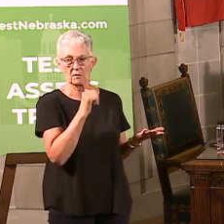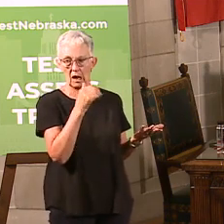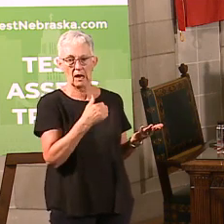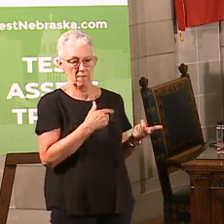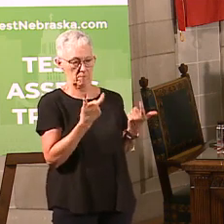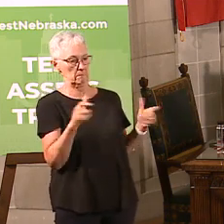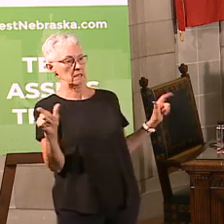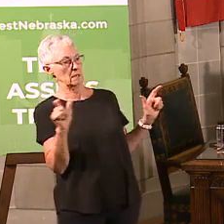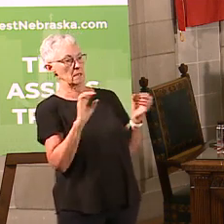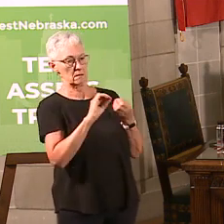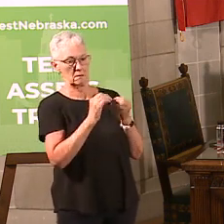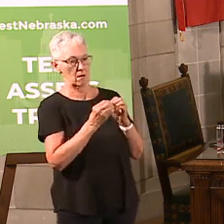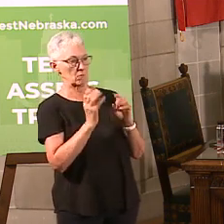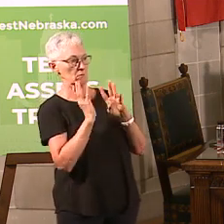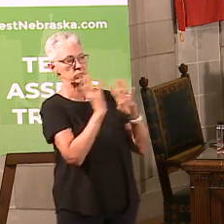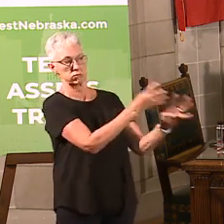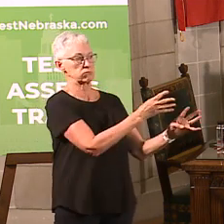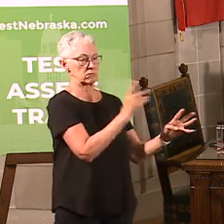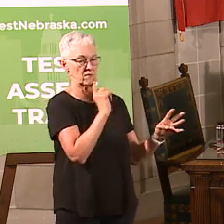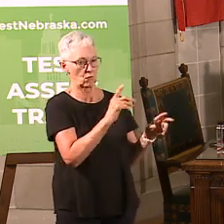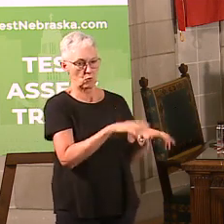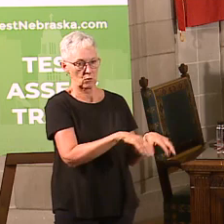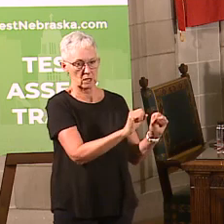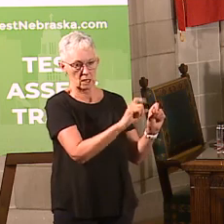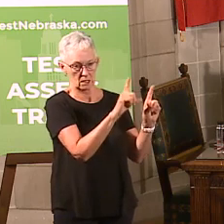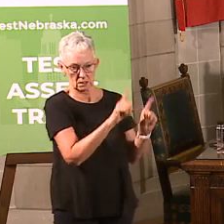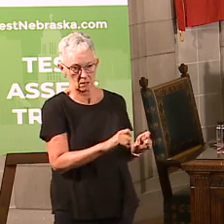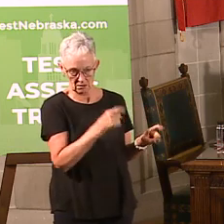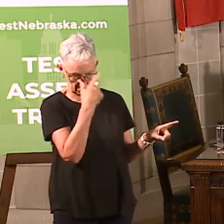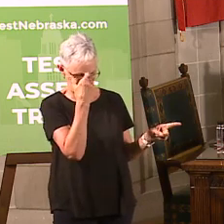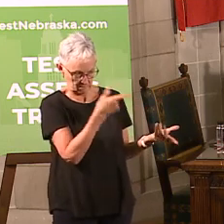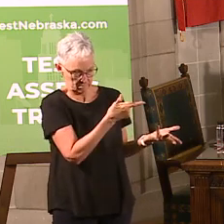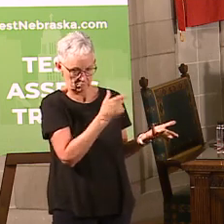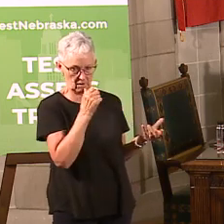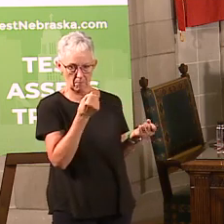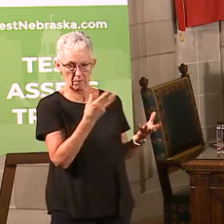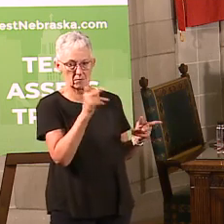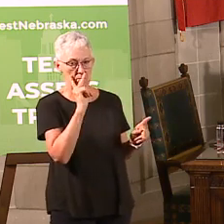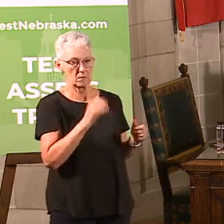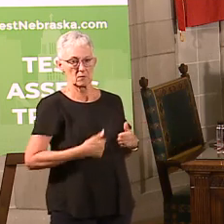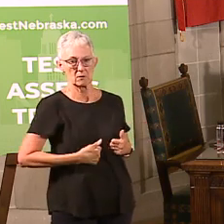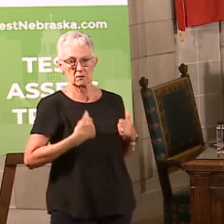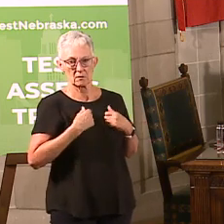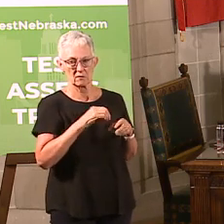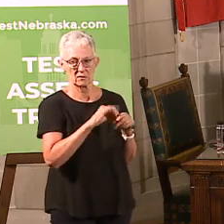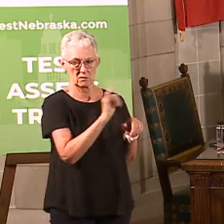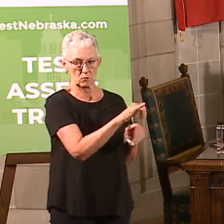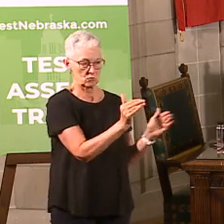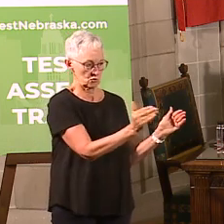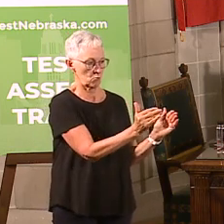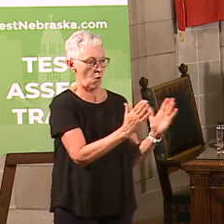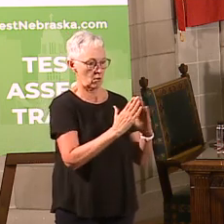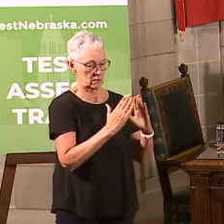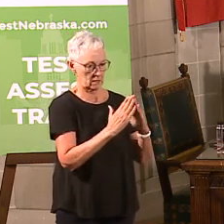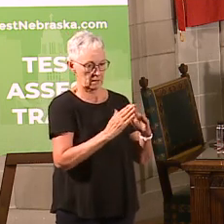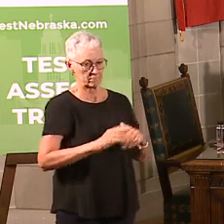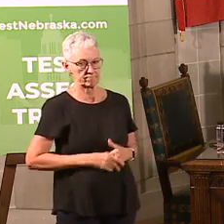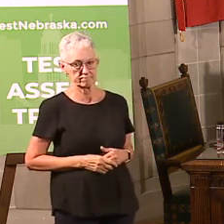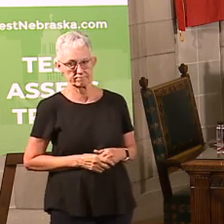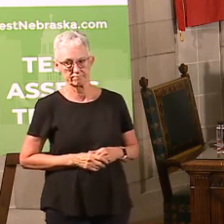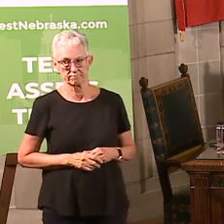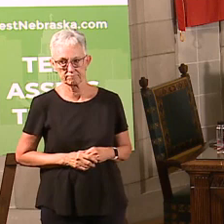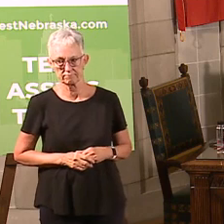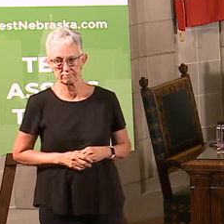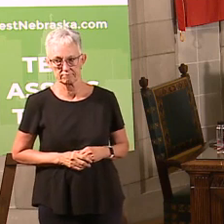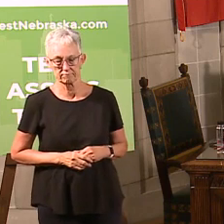as we can get in Omaha and Lincoln. But yes, we're still targeting to have that, and we've got the capacity to be able to do it. Can this goal be reached without